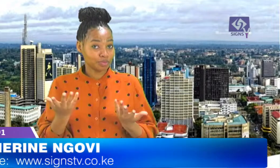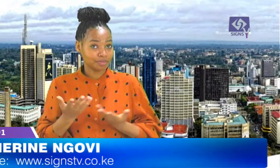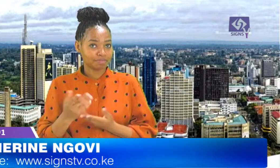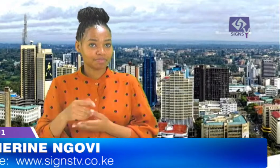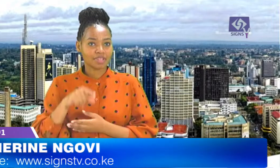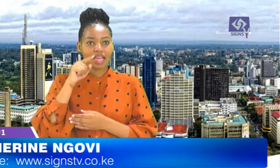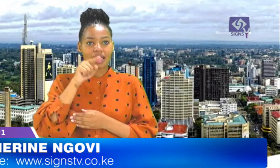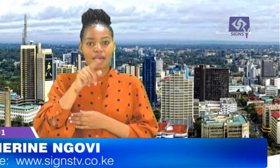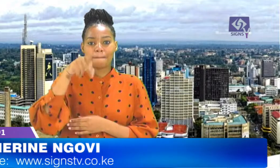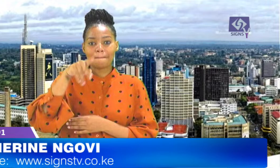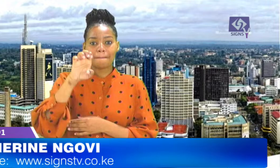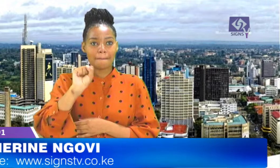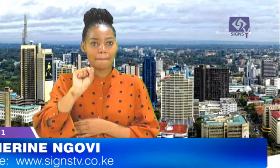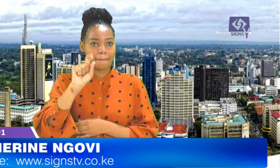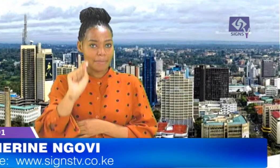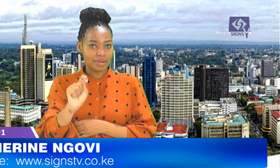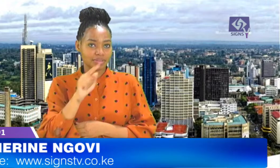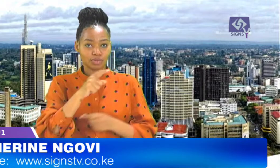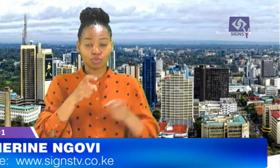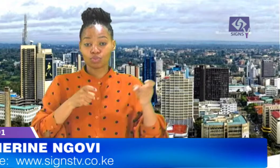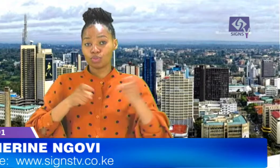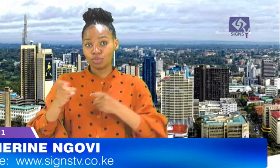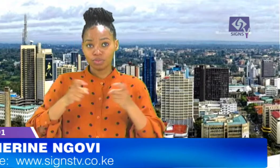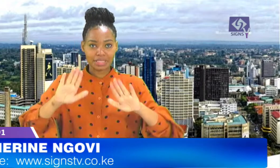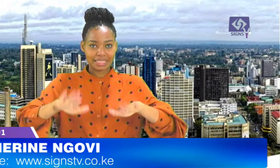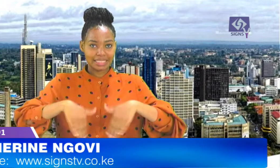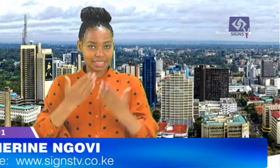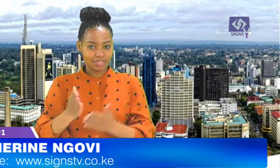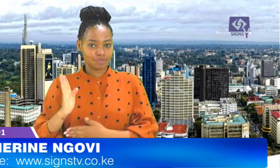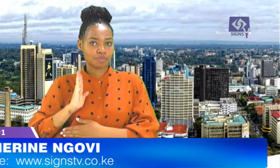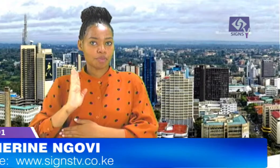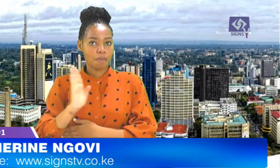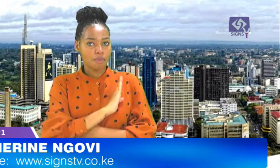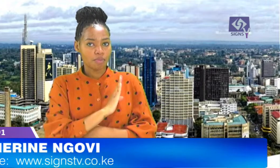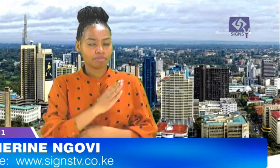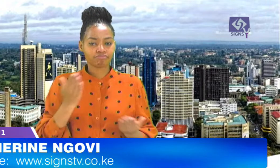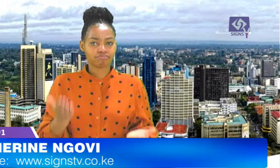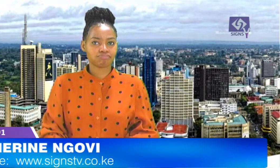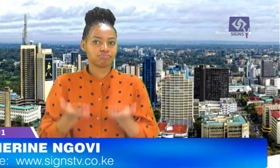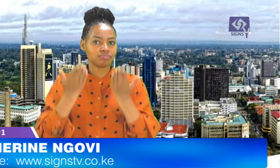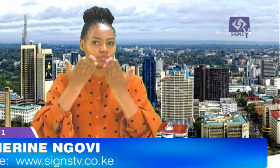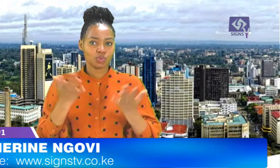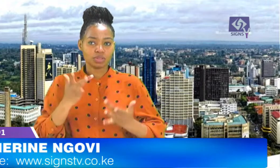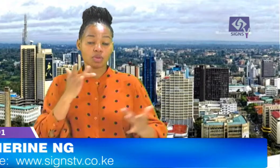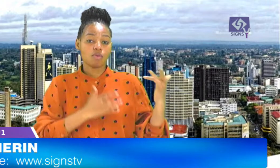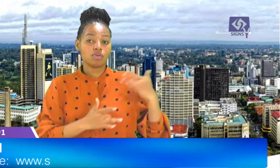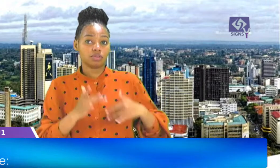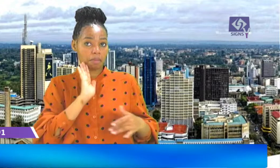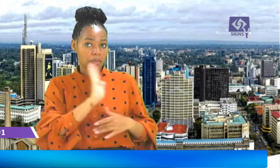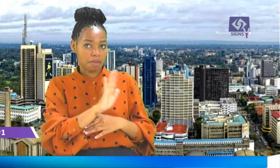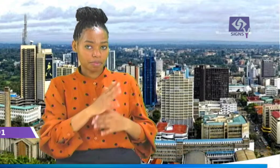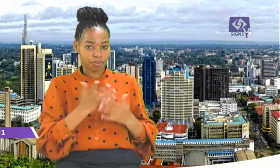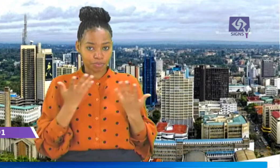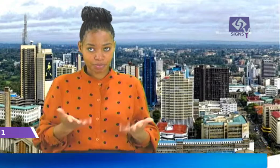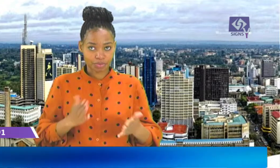Welcome back from that short break, and let's continue with the news. The Pest Control Product